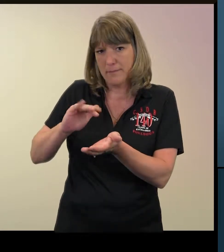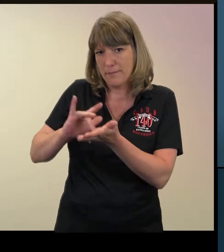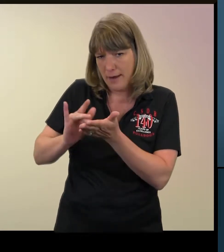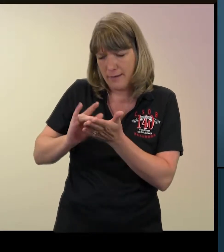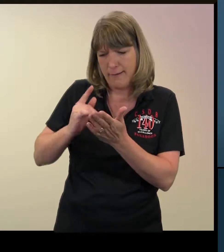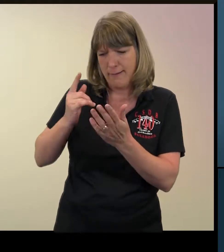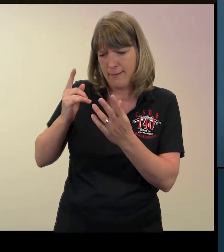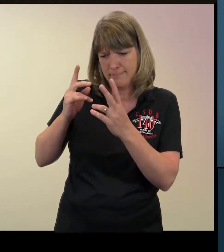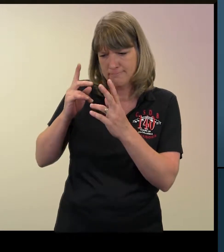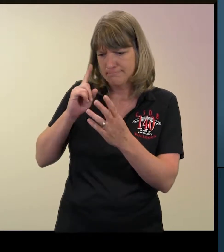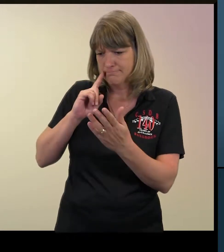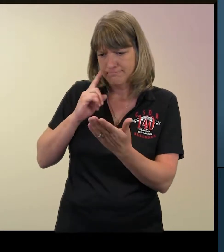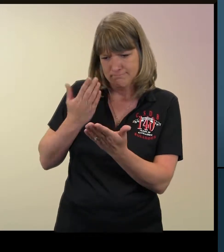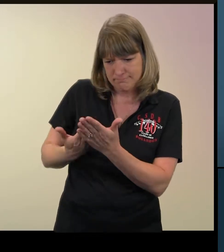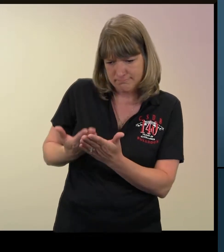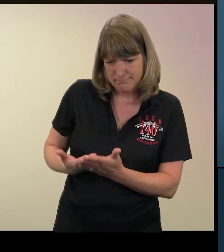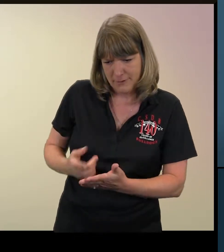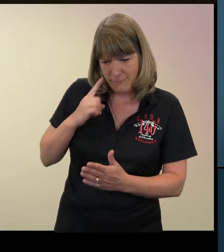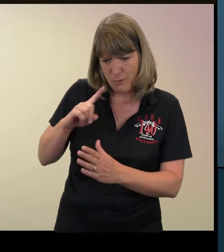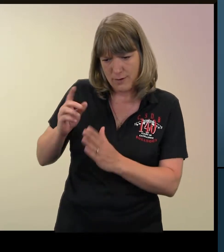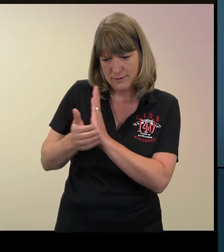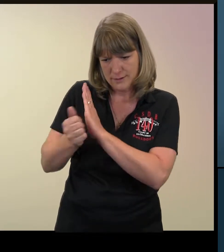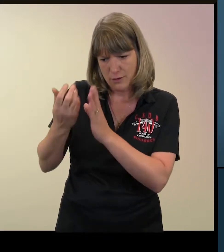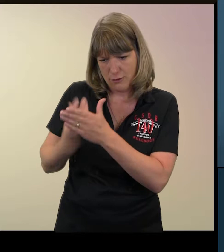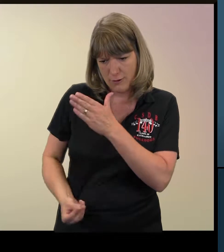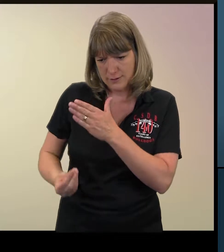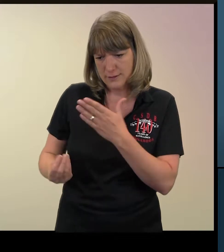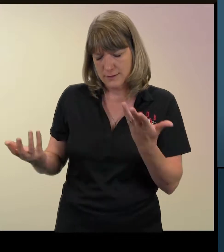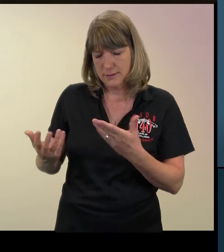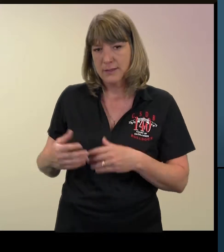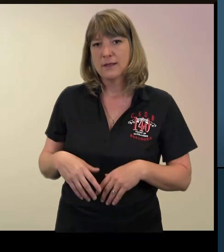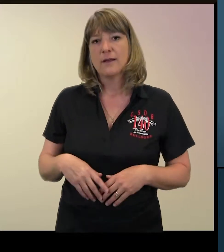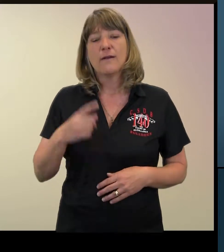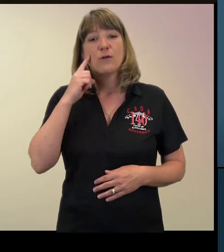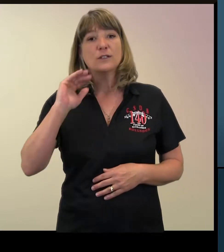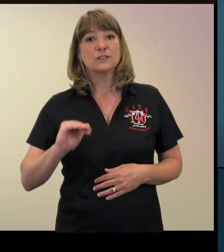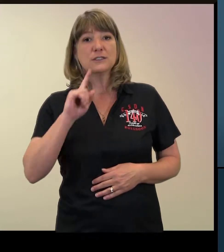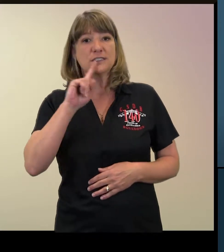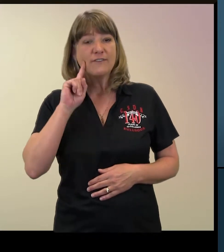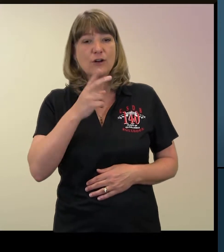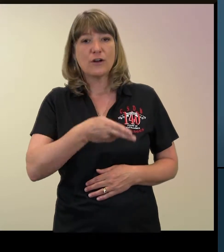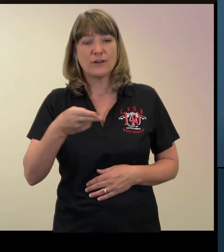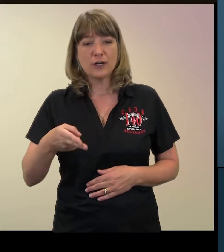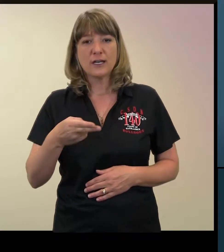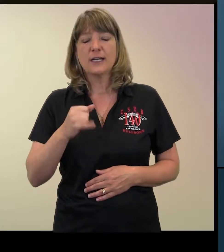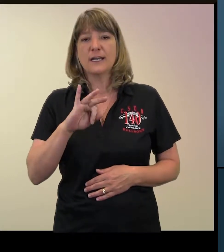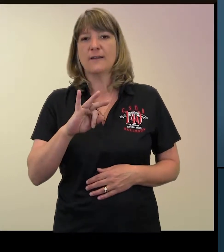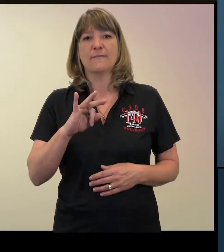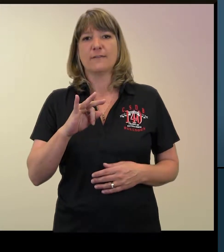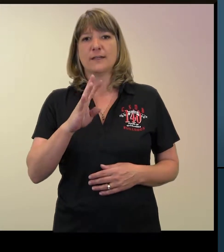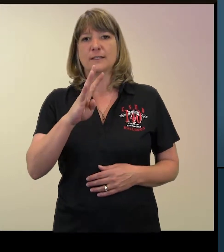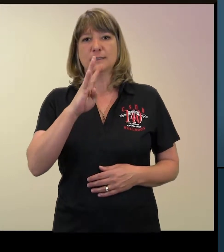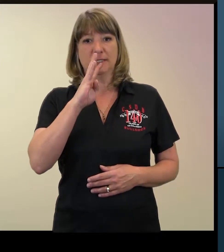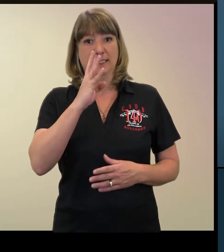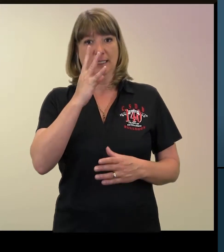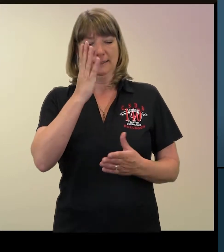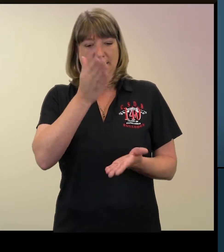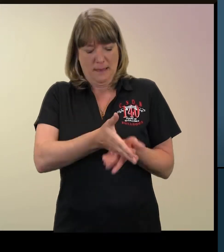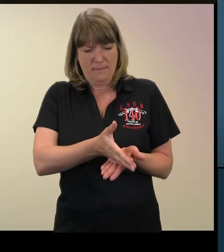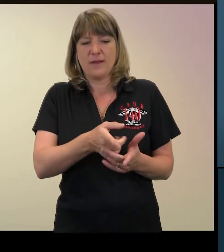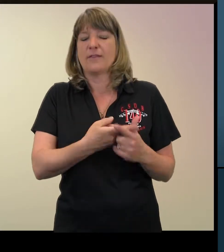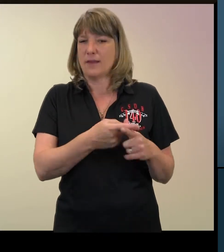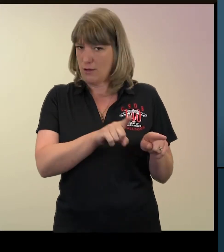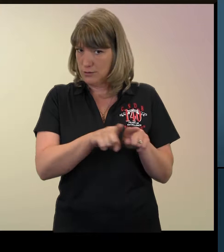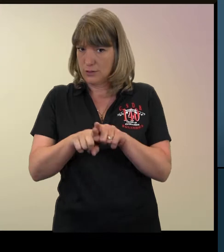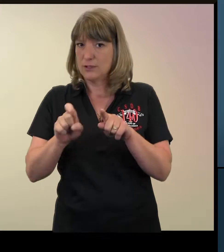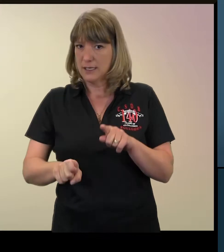explanations for that loss of skill. In the case of children who are deaf and hard of hearing, if they stop speaking, of course, we also want to include